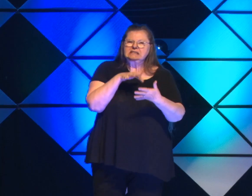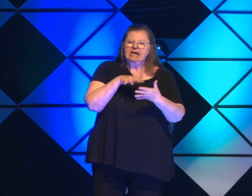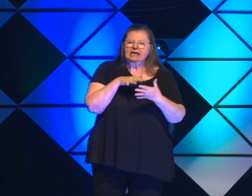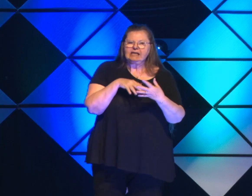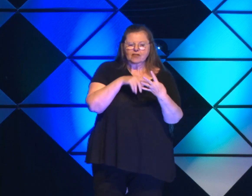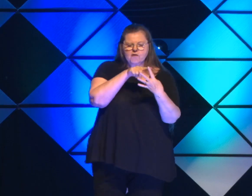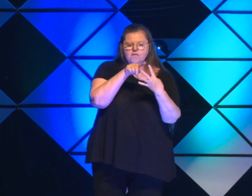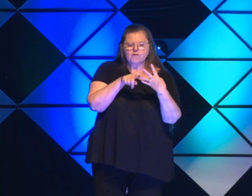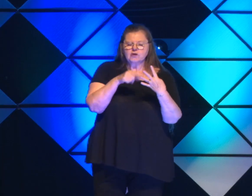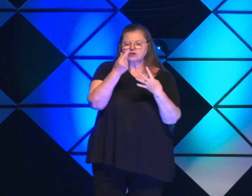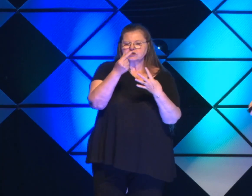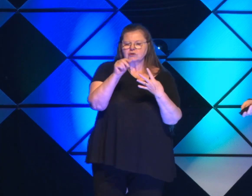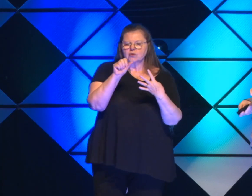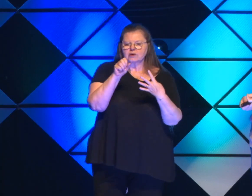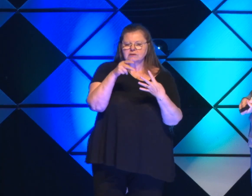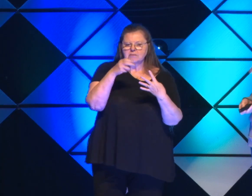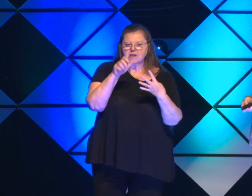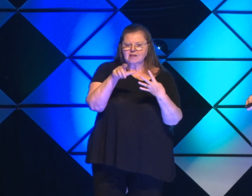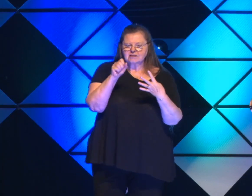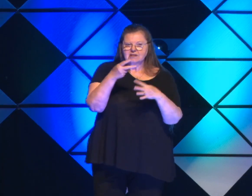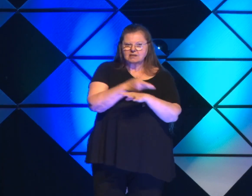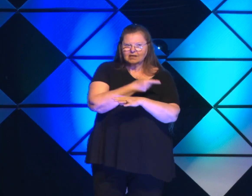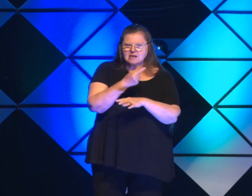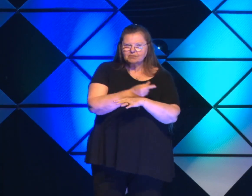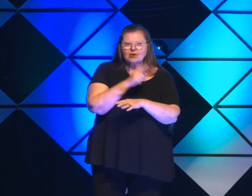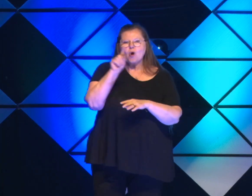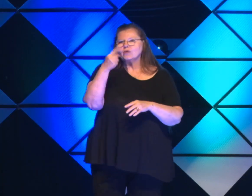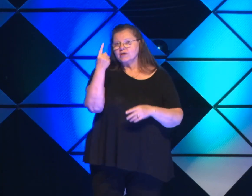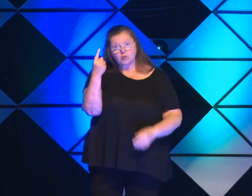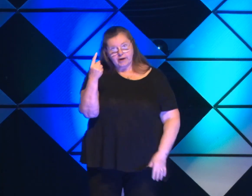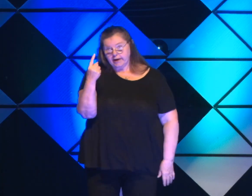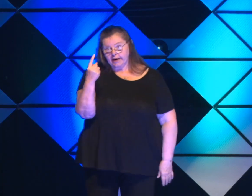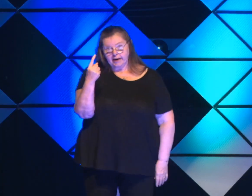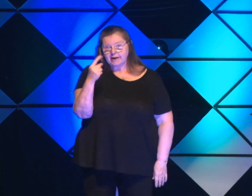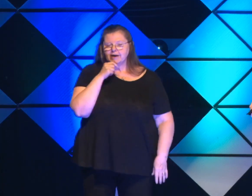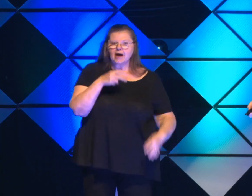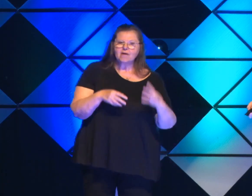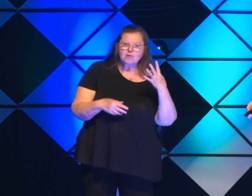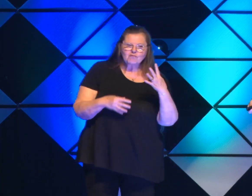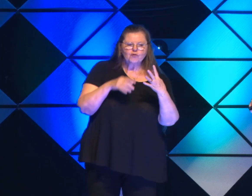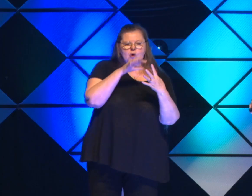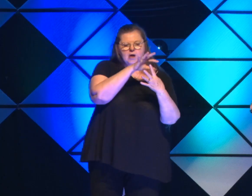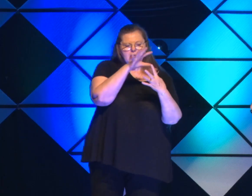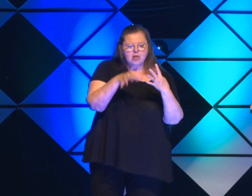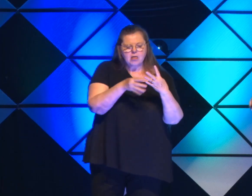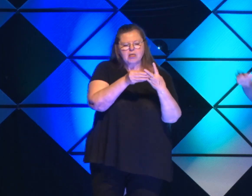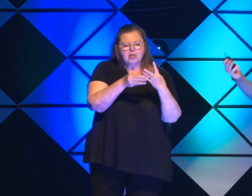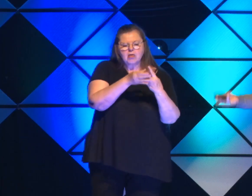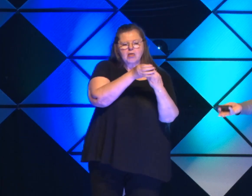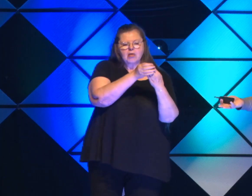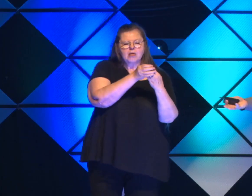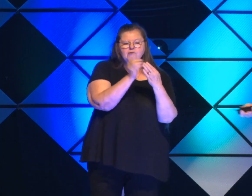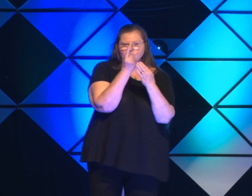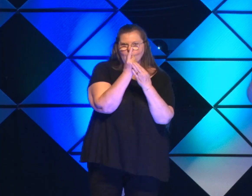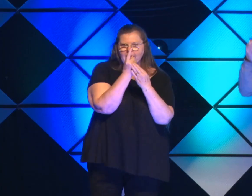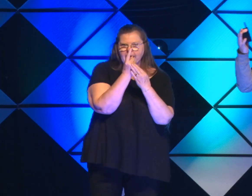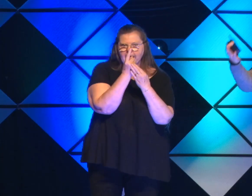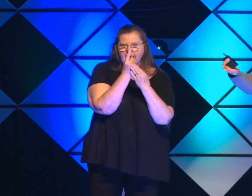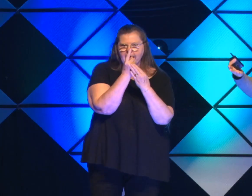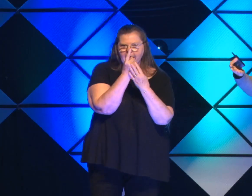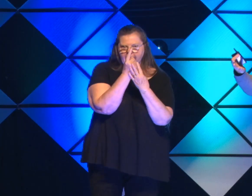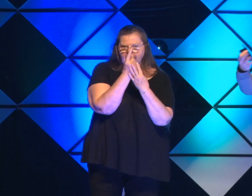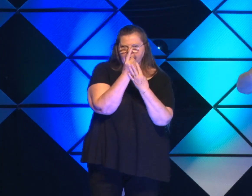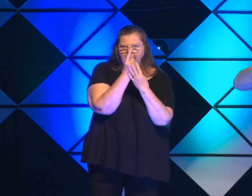four Gospels, which is a bit of a misnomer because there's only one gospel and there's four according tos. That's what we have. So we have